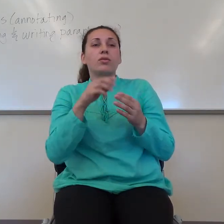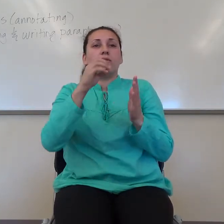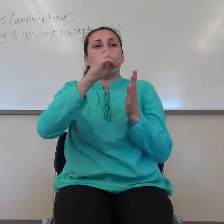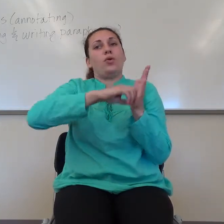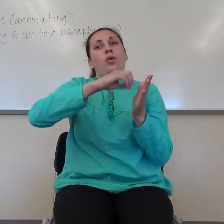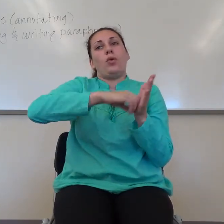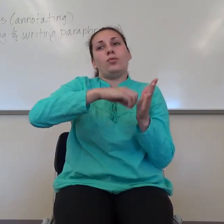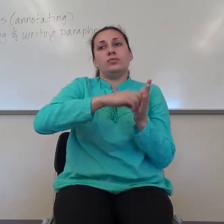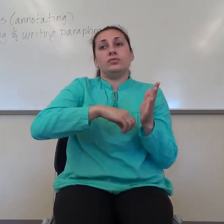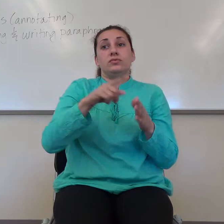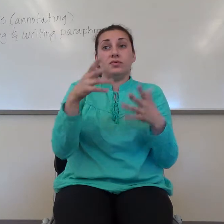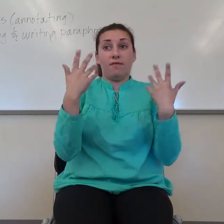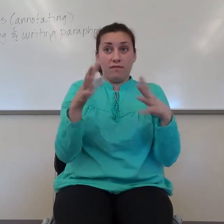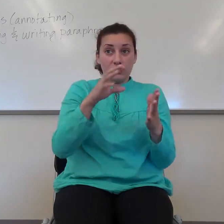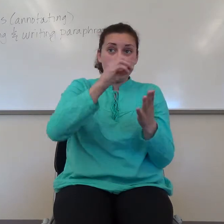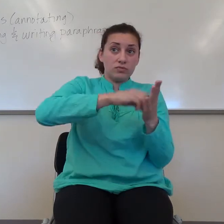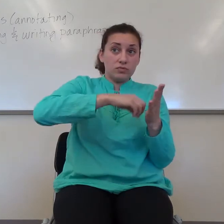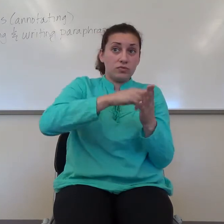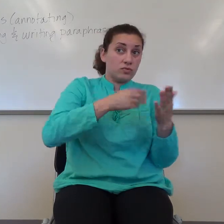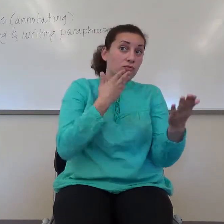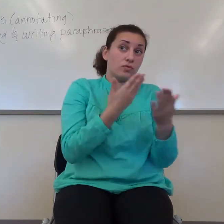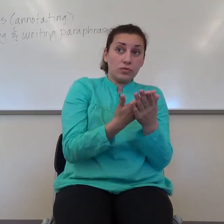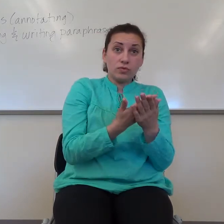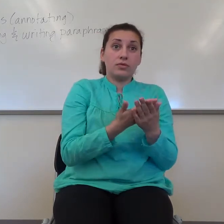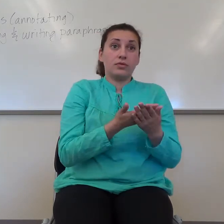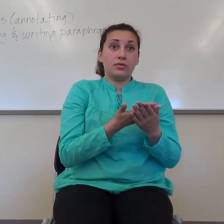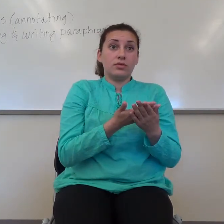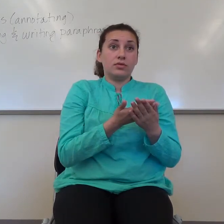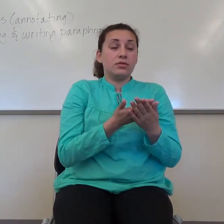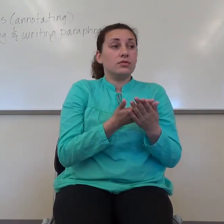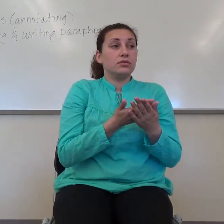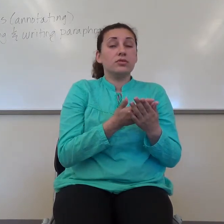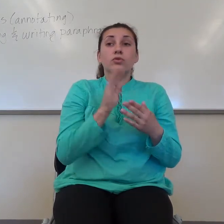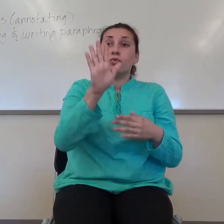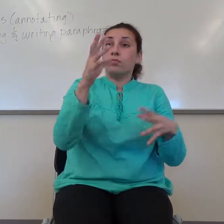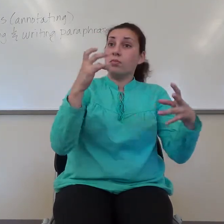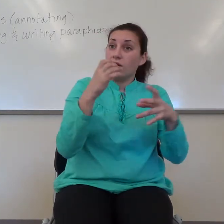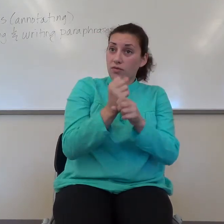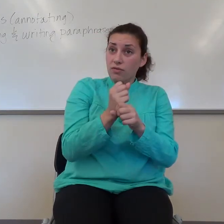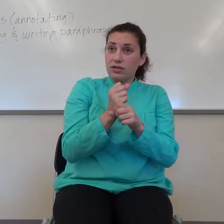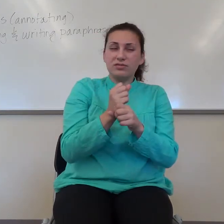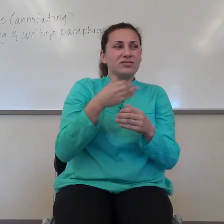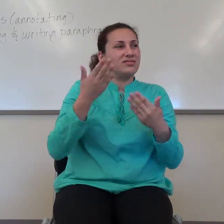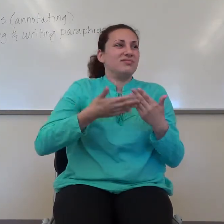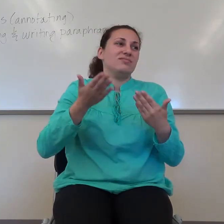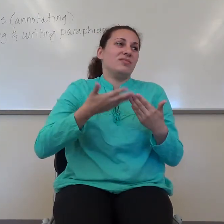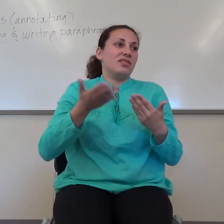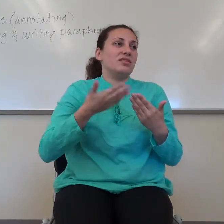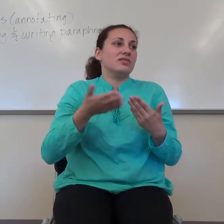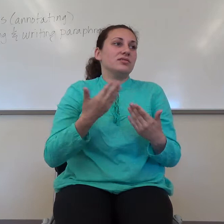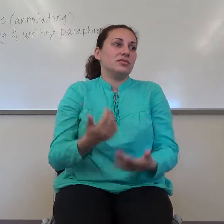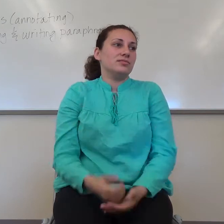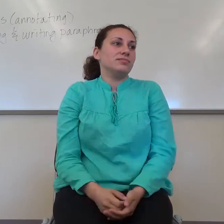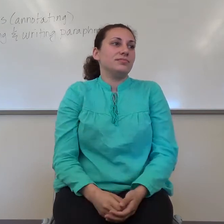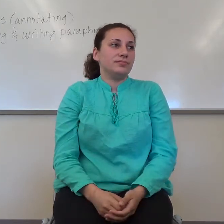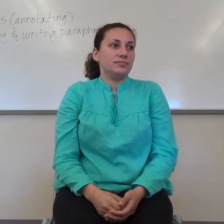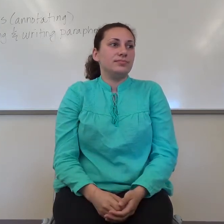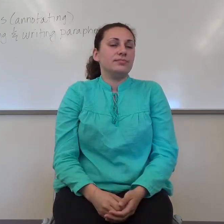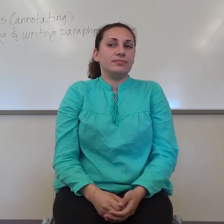those notes well, your paraphrase is going to be easy. That's what leads to writing,